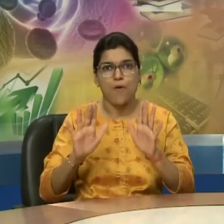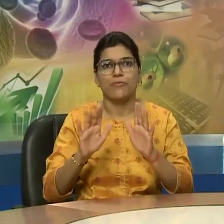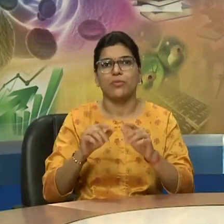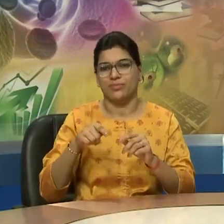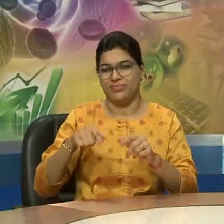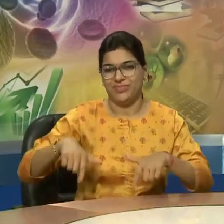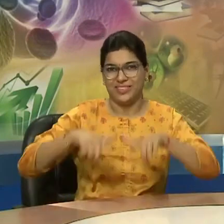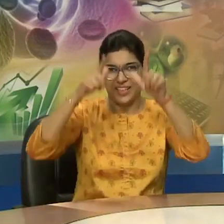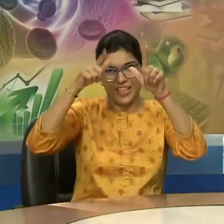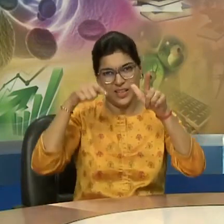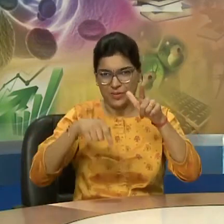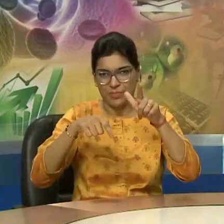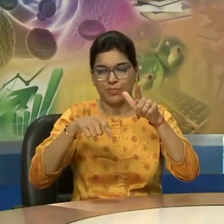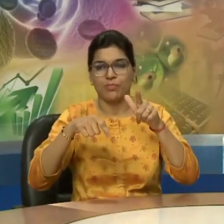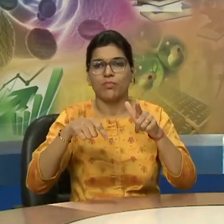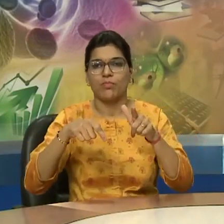for carpentry.